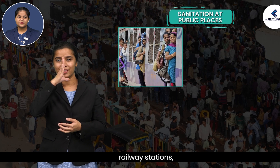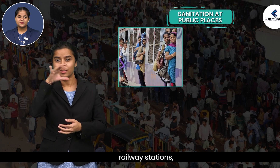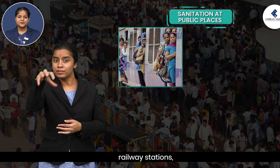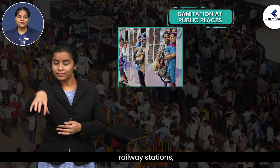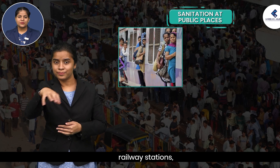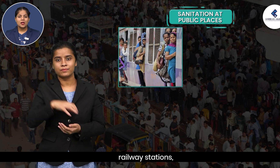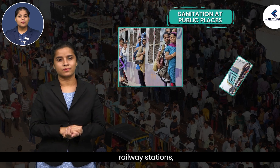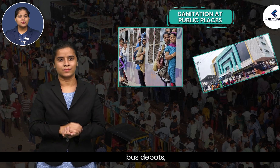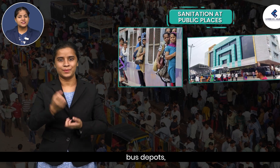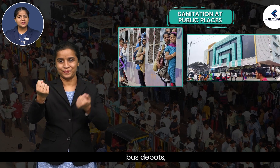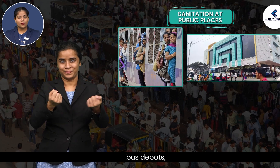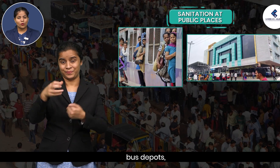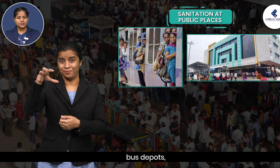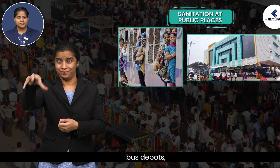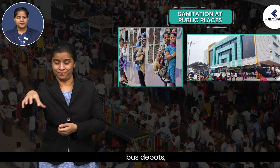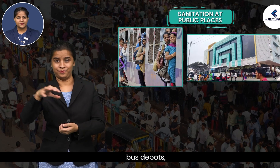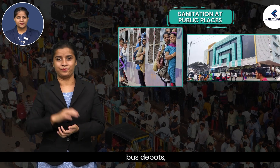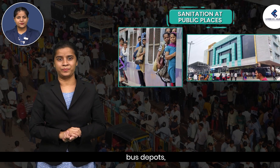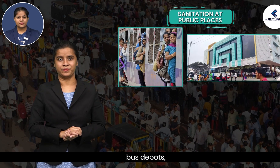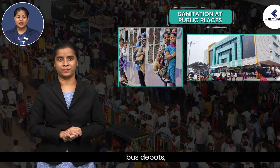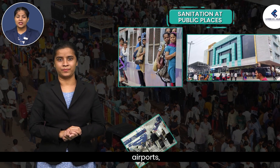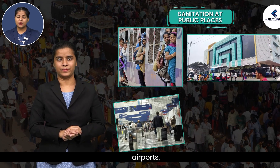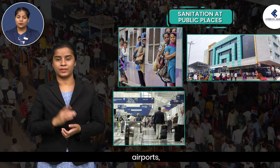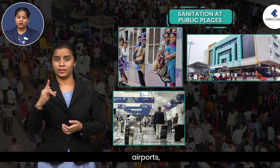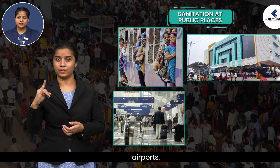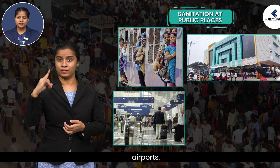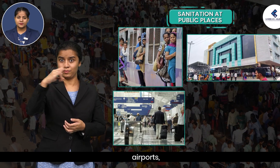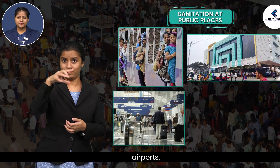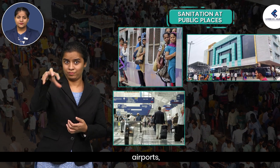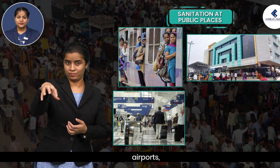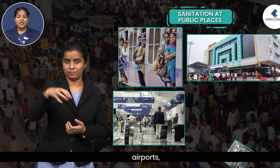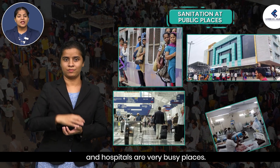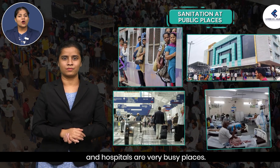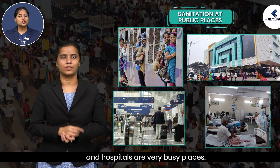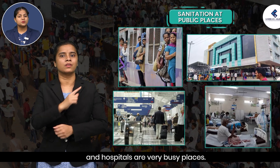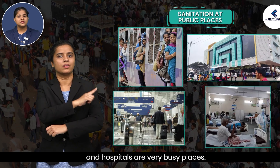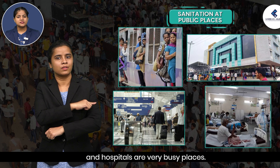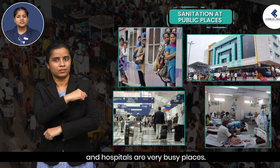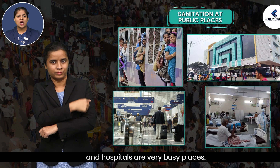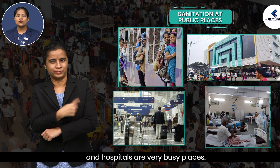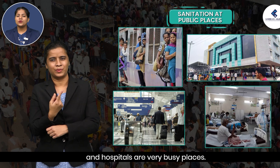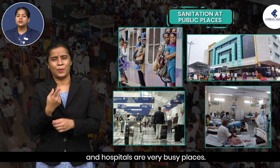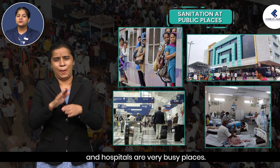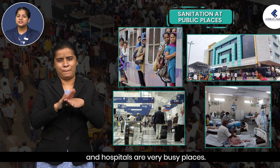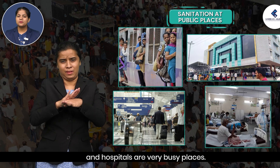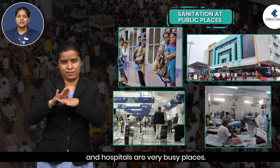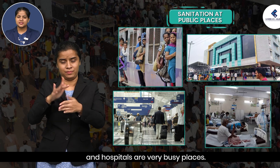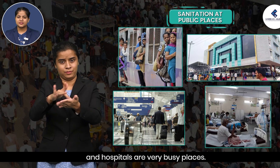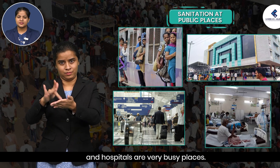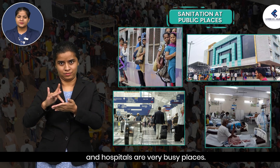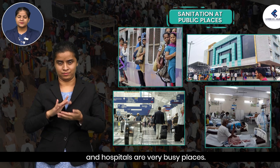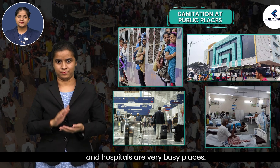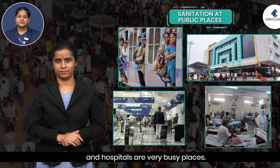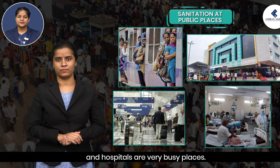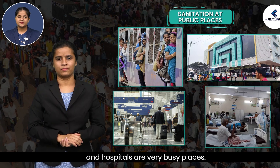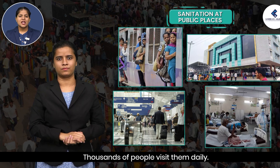station, bus depots, airports, and hospitals are very busy